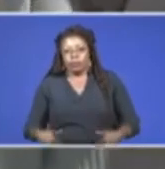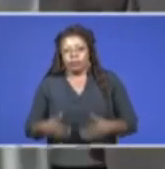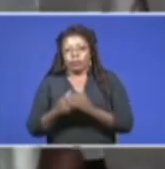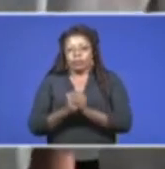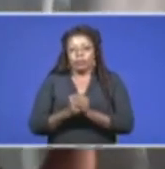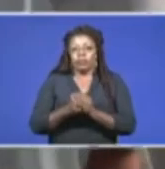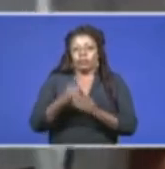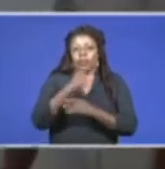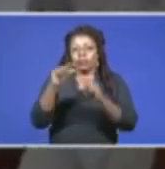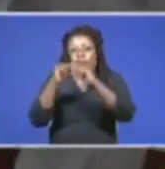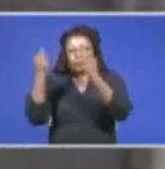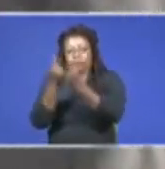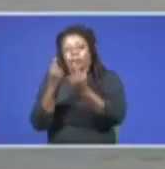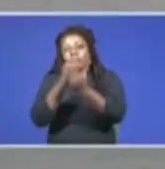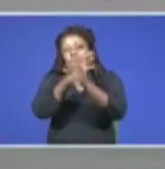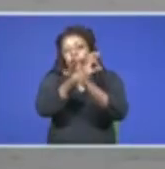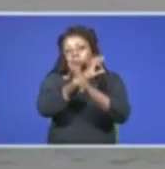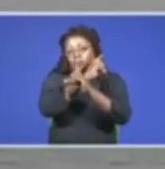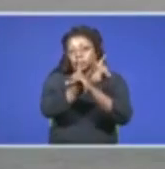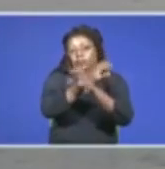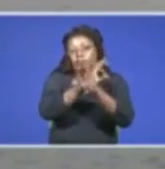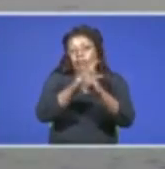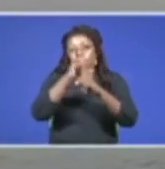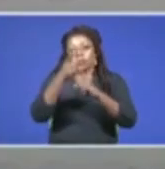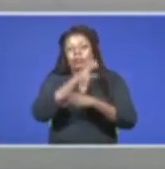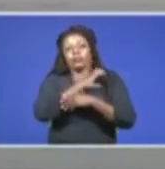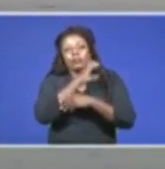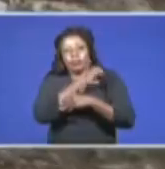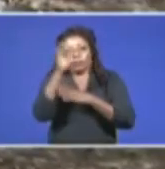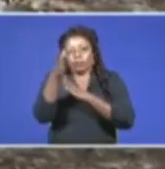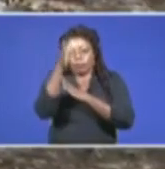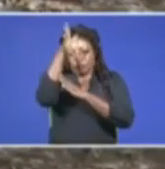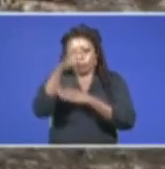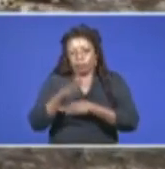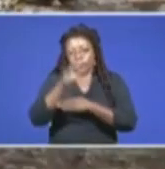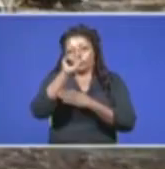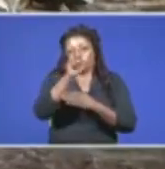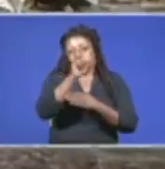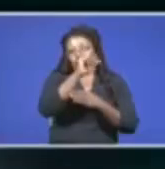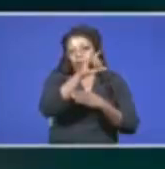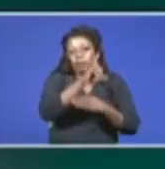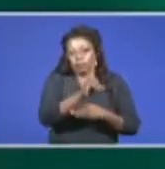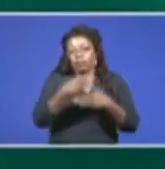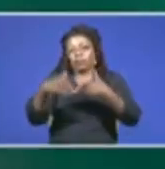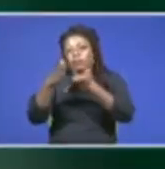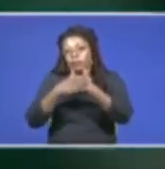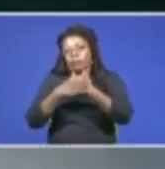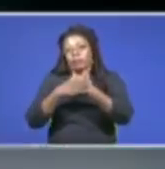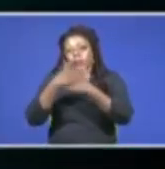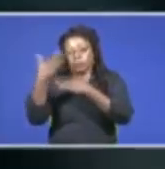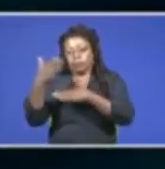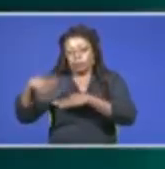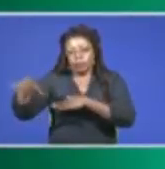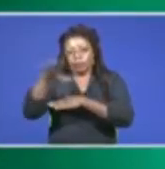says a salvage team, including the Defense Force, as well as local police, the fishermen, and the AAID, will return to recover the aircraft